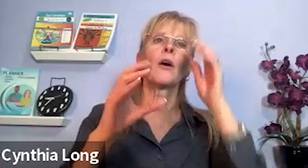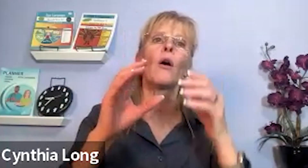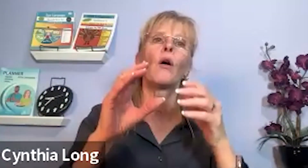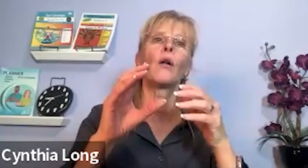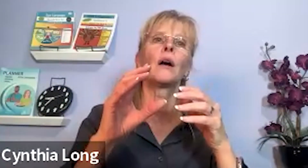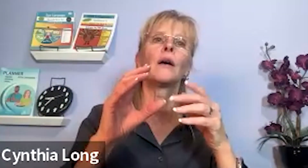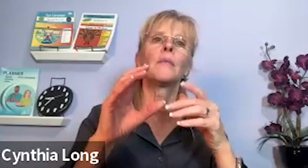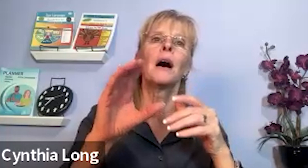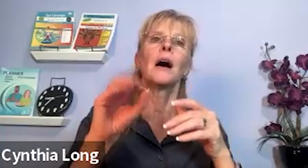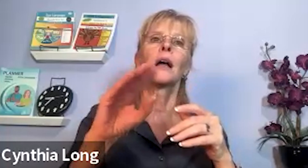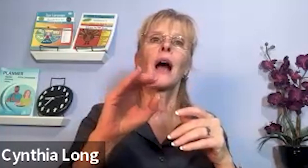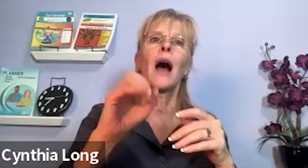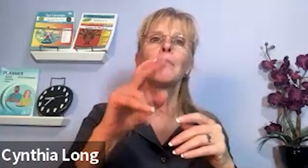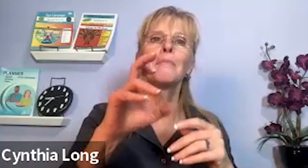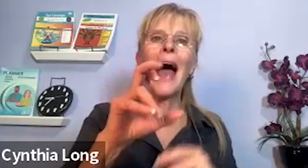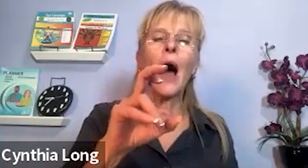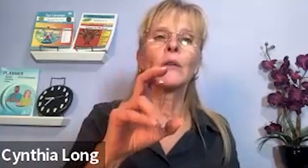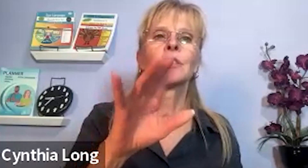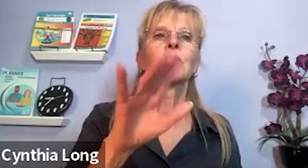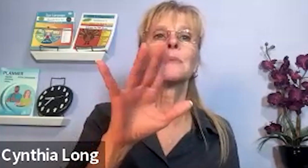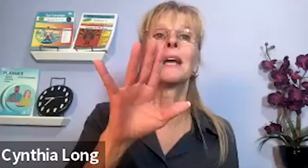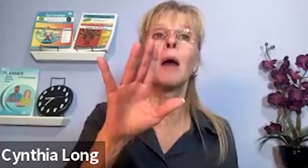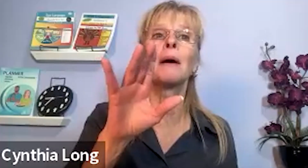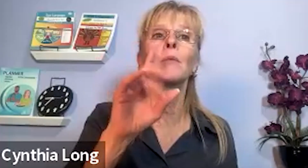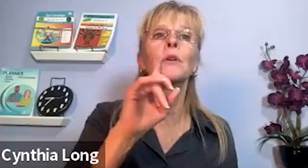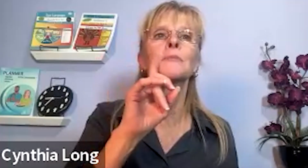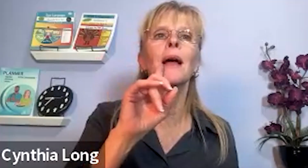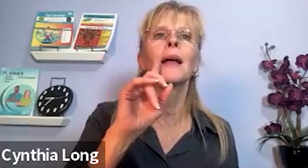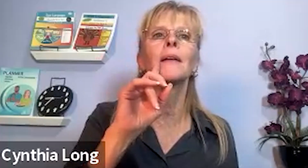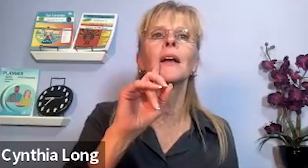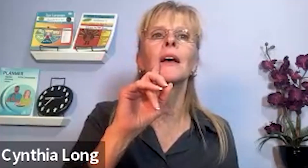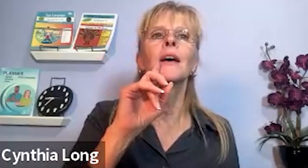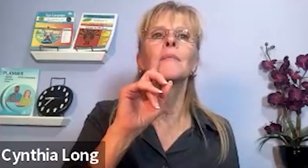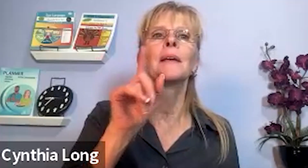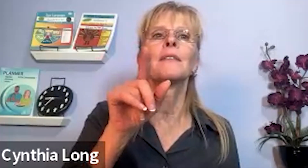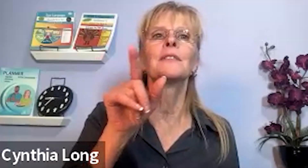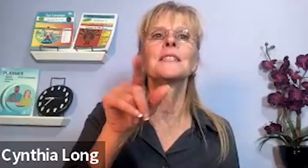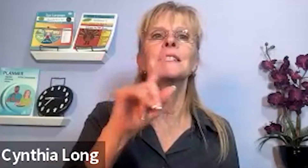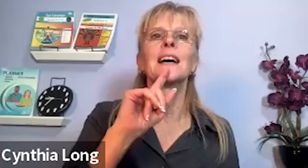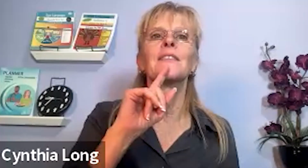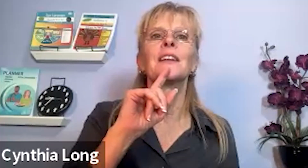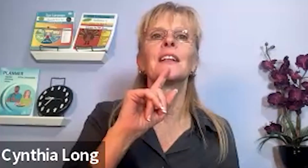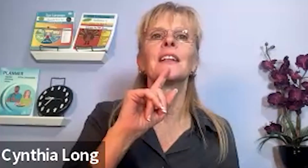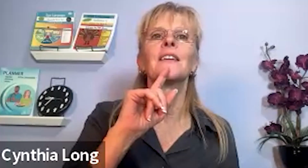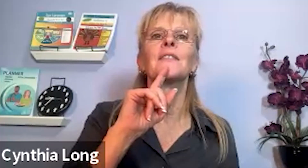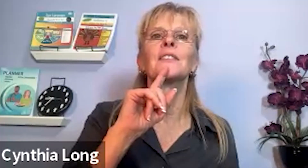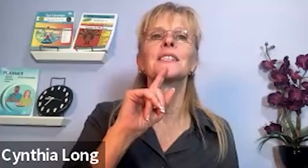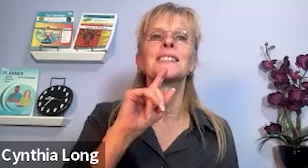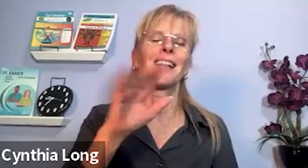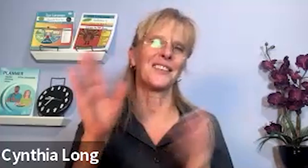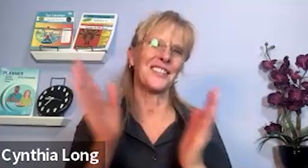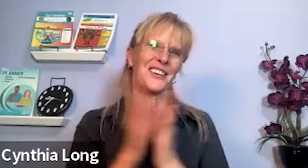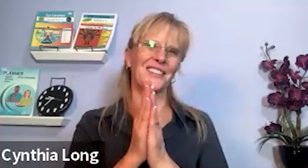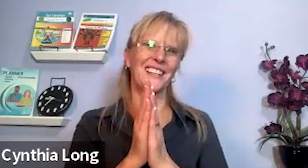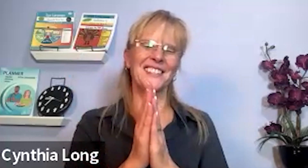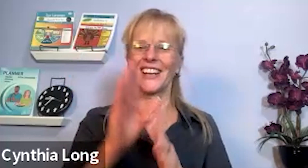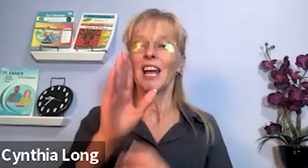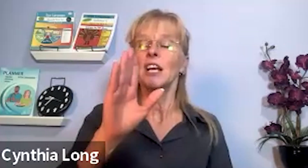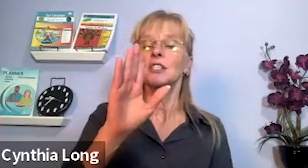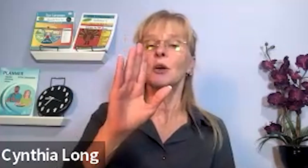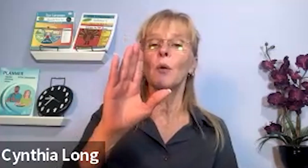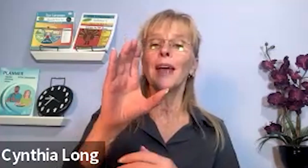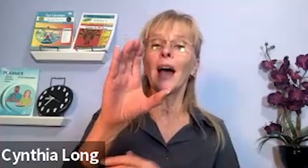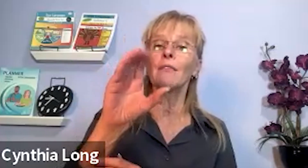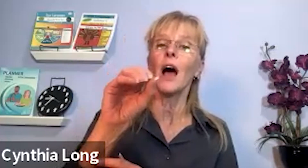that are what we call compound words, my BF is deaf and I love learning sign language. Oh, that's